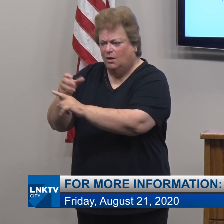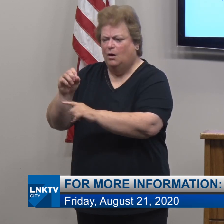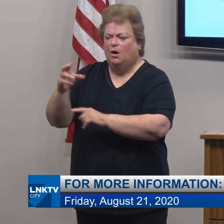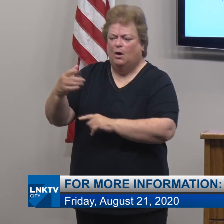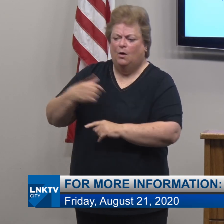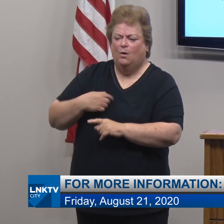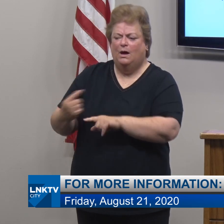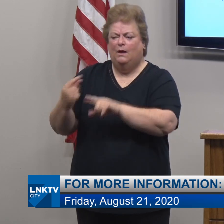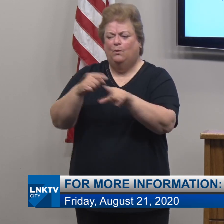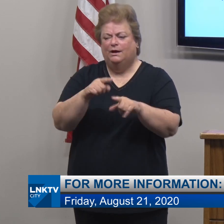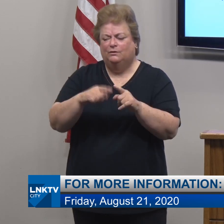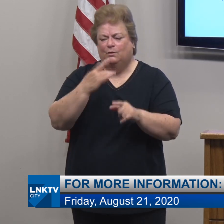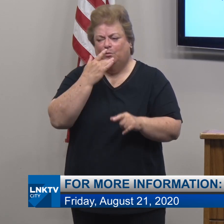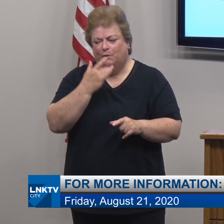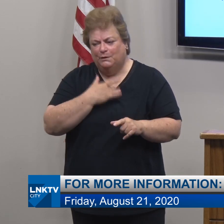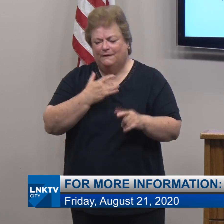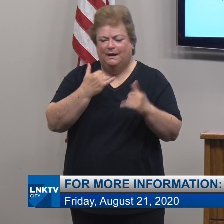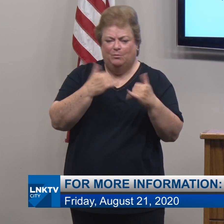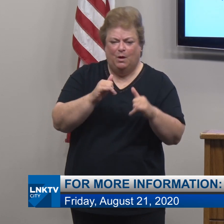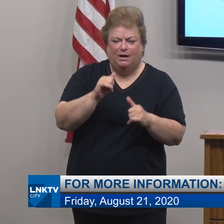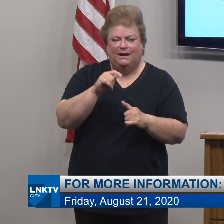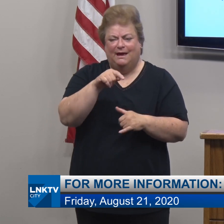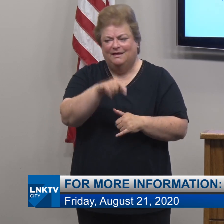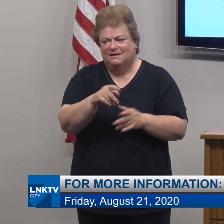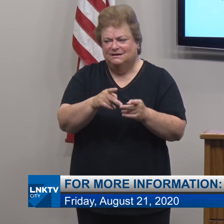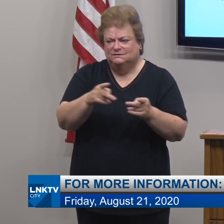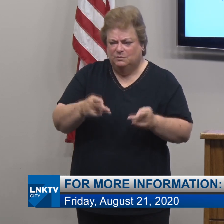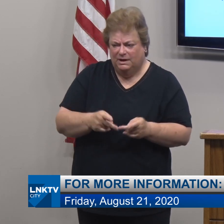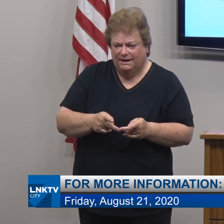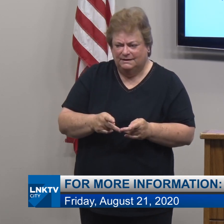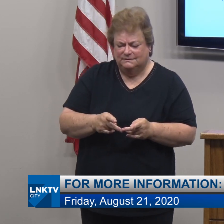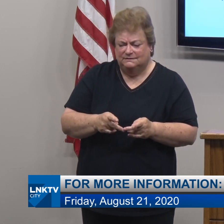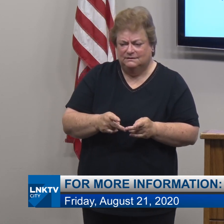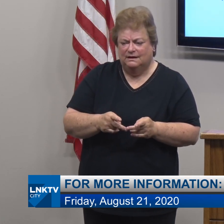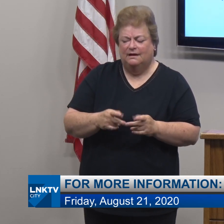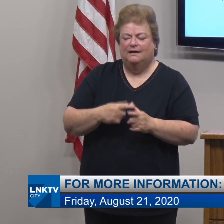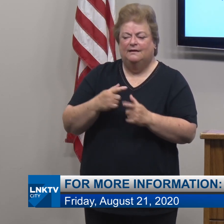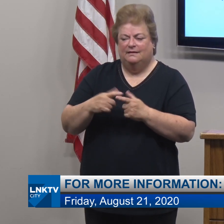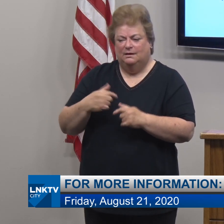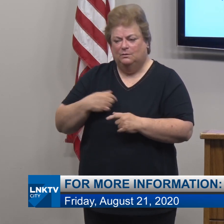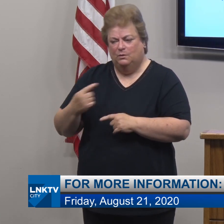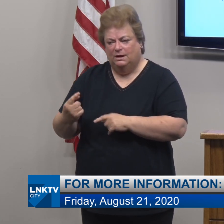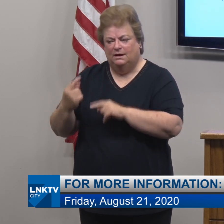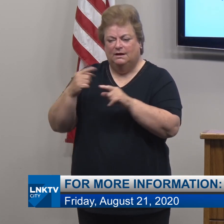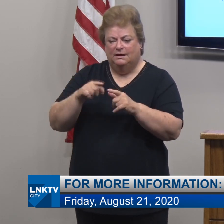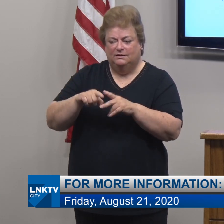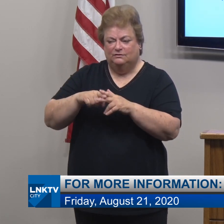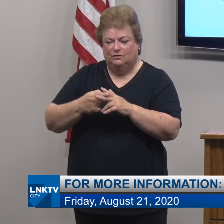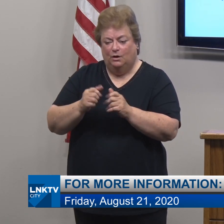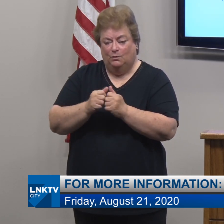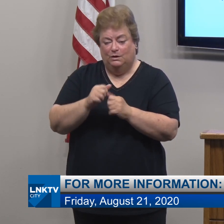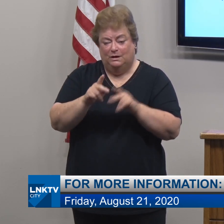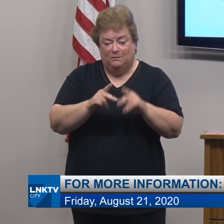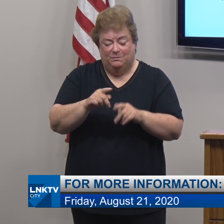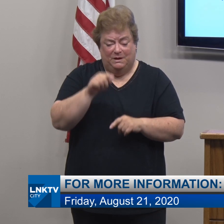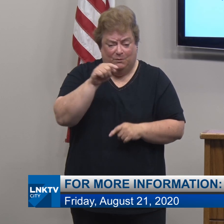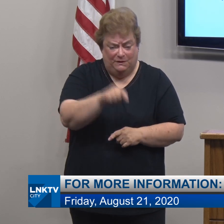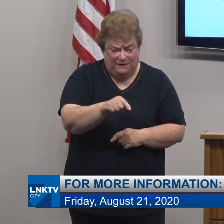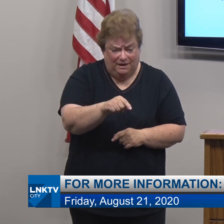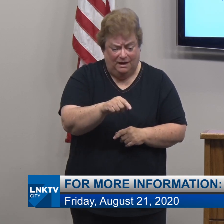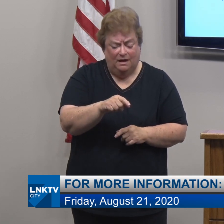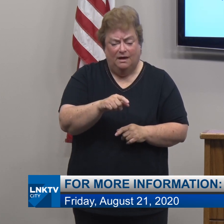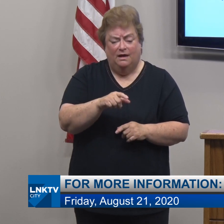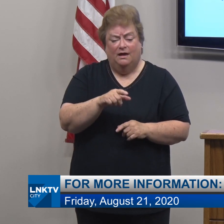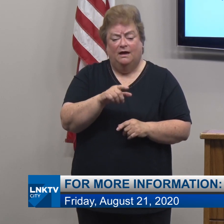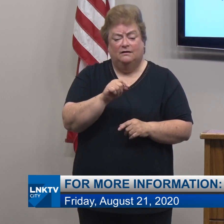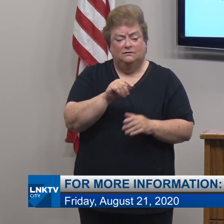this birthday party at this place. Then we start working with the individuals there, and we can put out